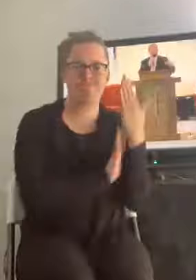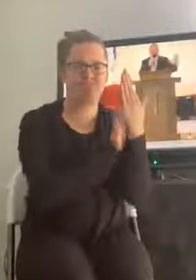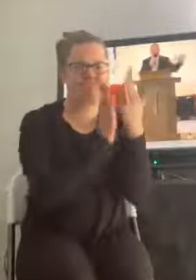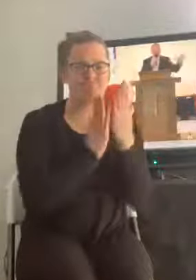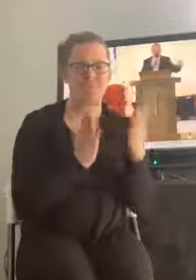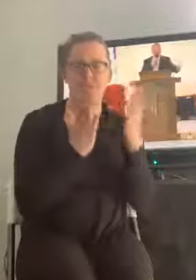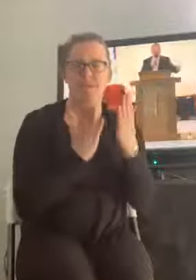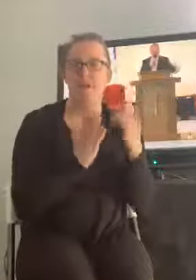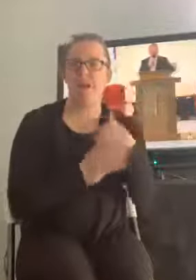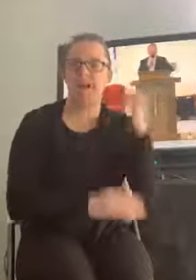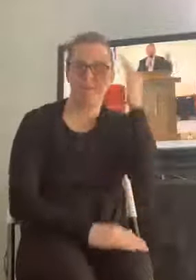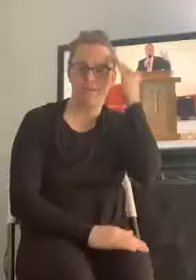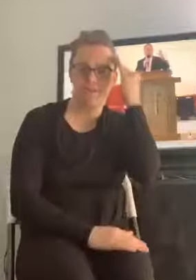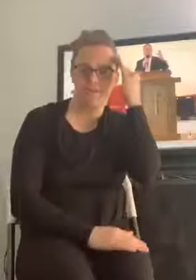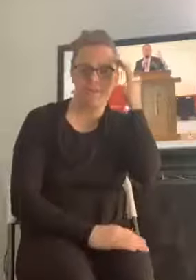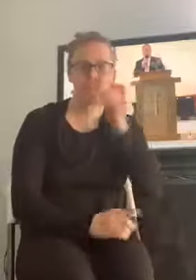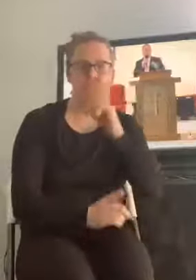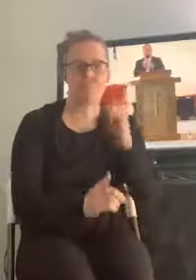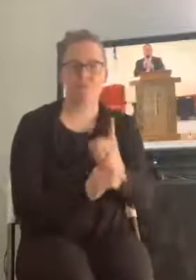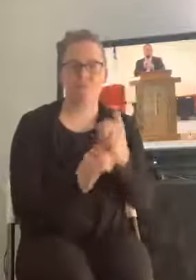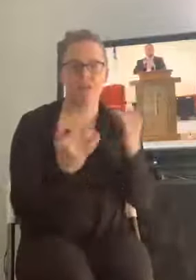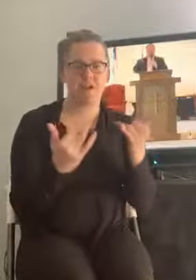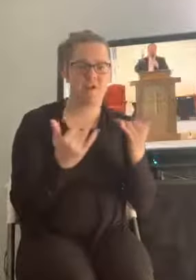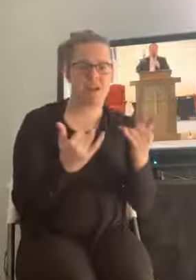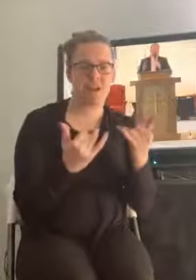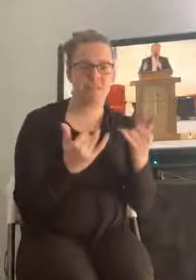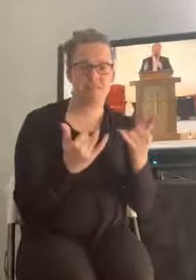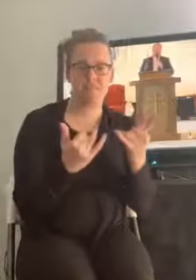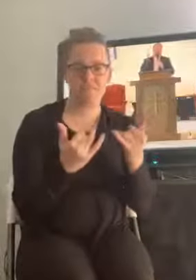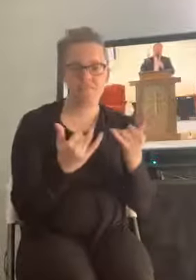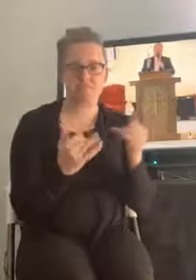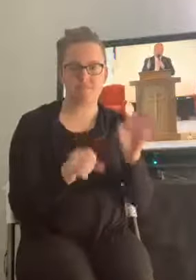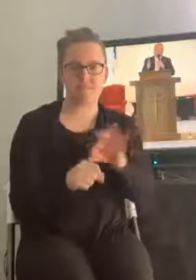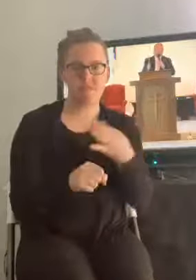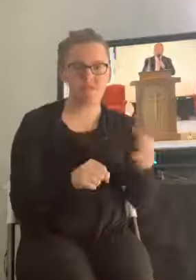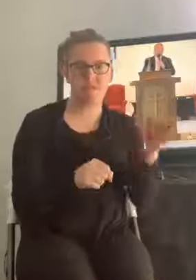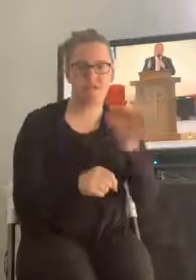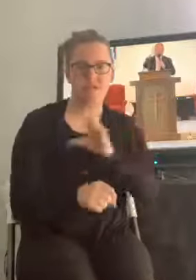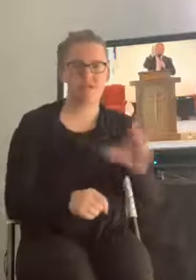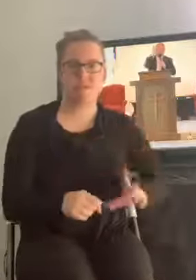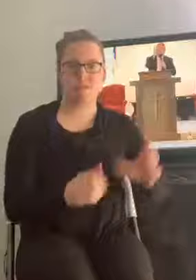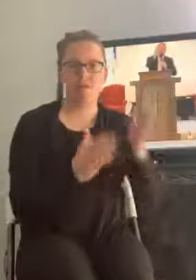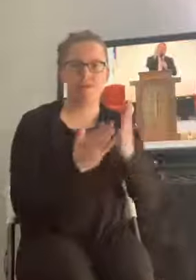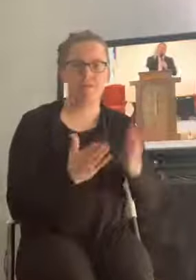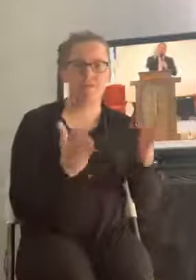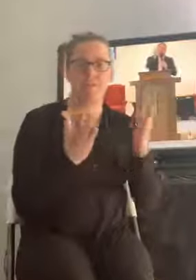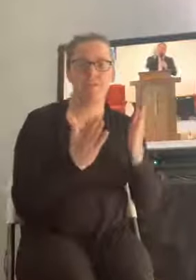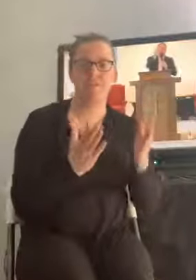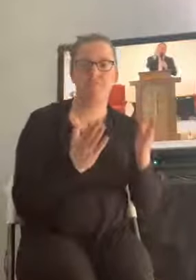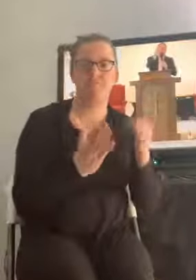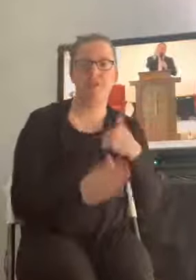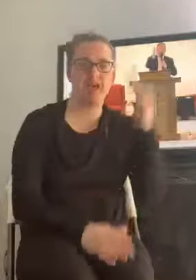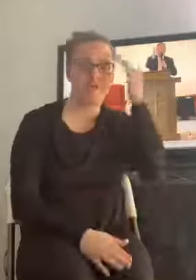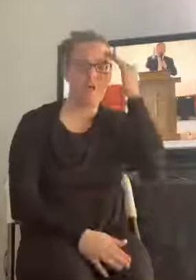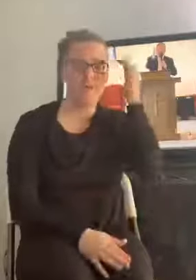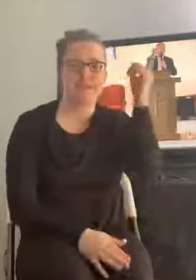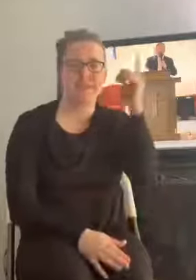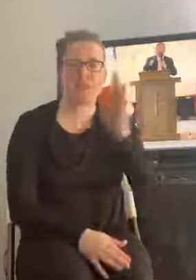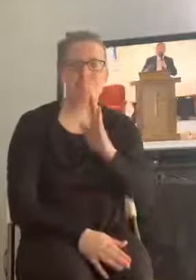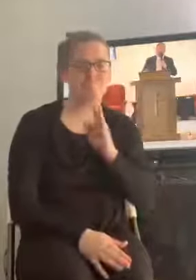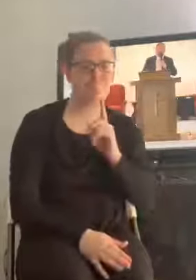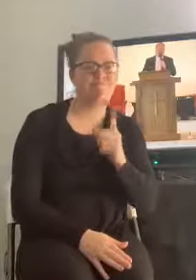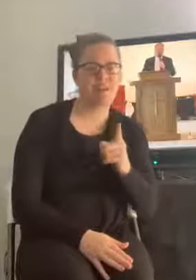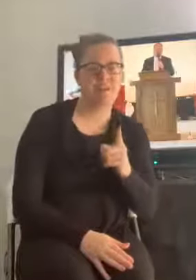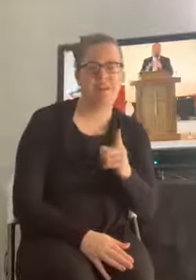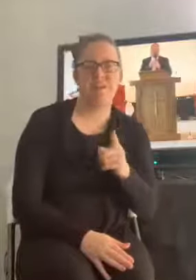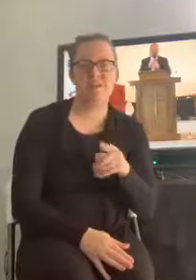right now in this sanctuary, there's just a handful of us, but the Spirit of the Lord is here. And I know that He is talking and moving in